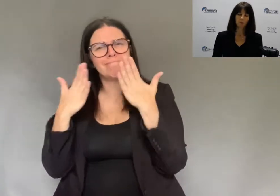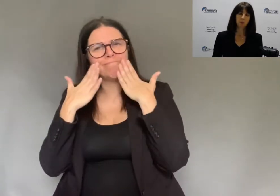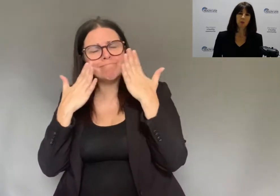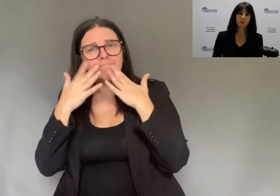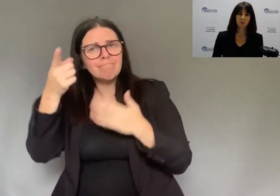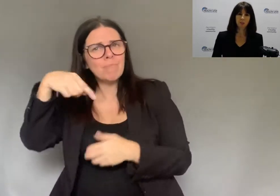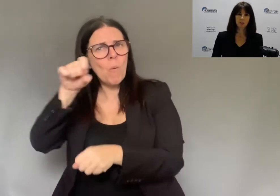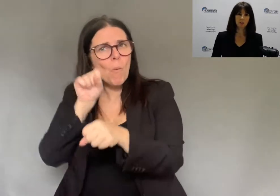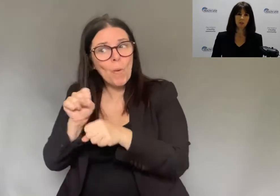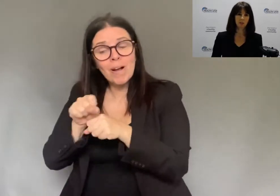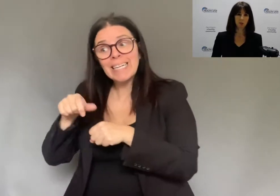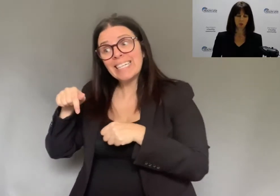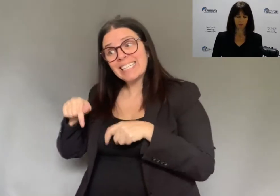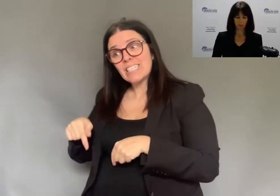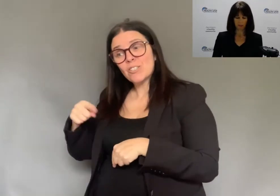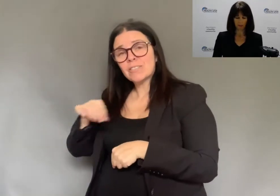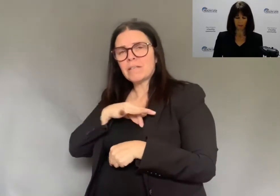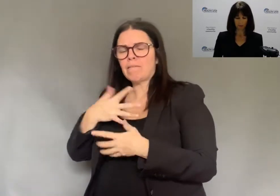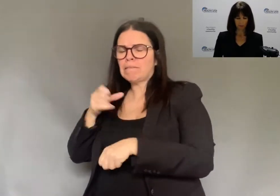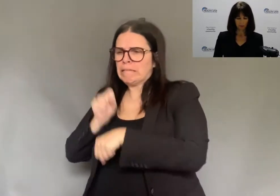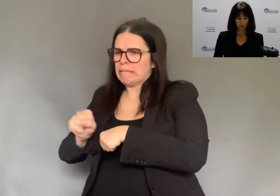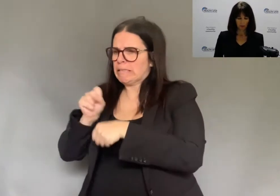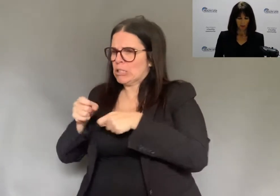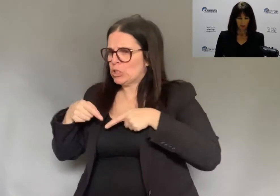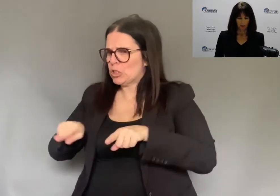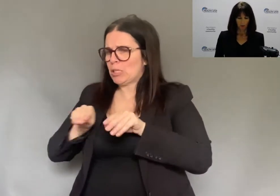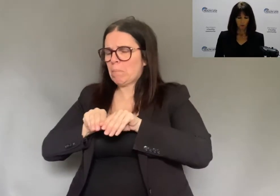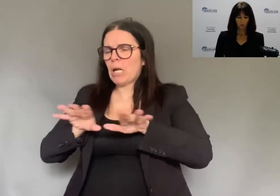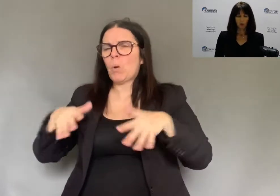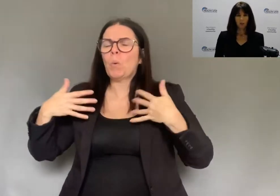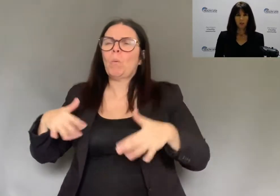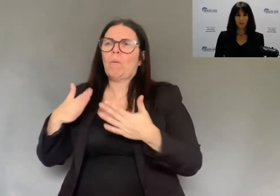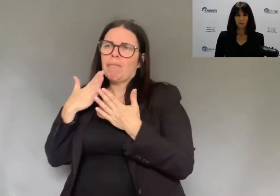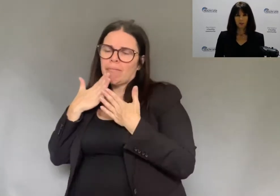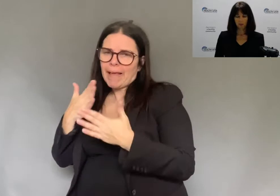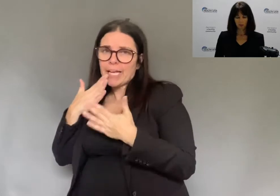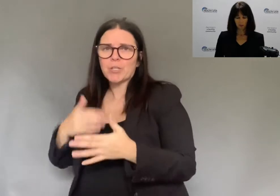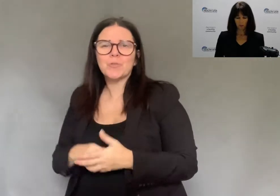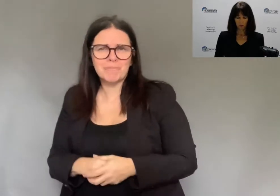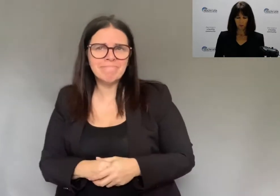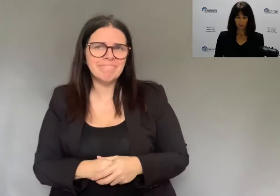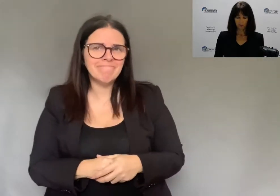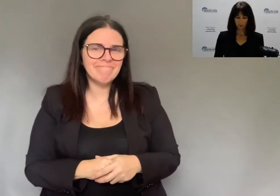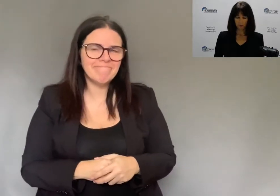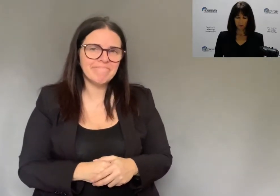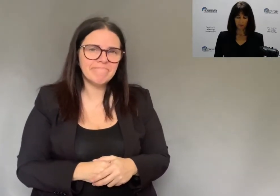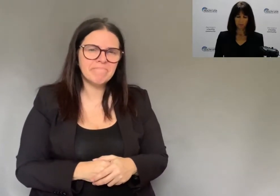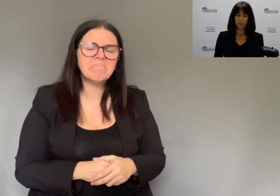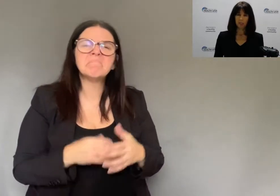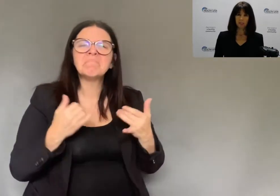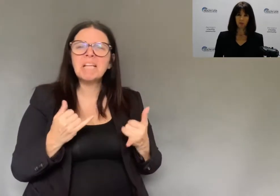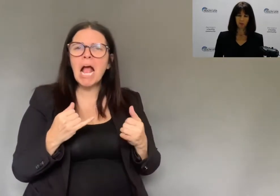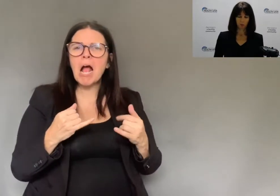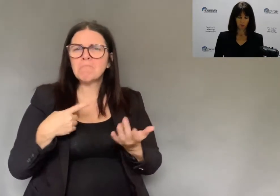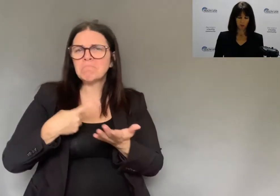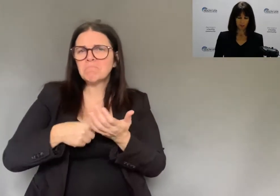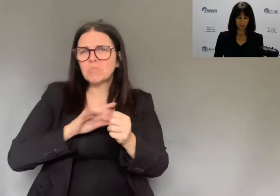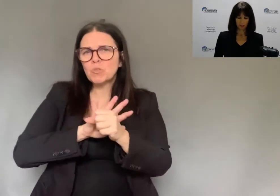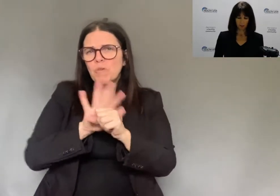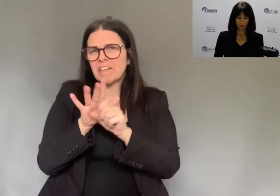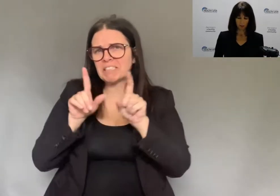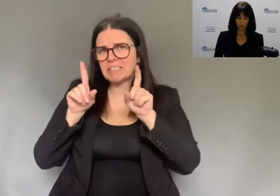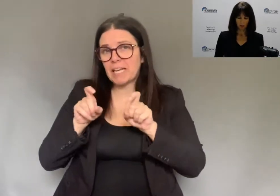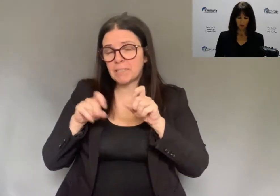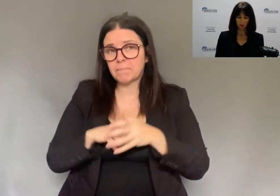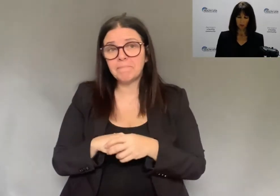and the work you continue to do during pandemic. Overall, 11,034 individuals have been tested for